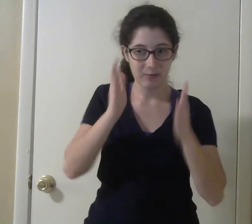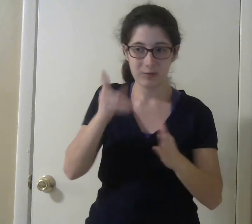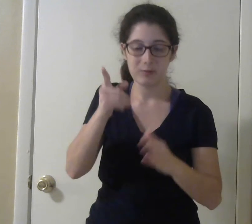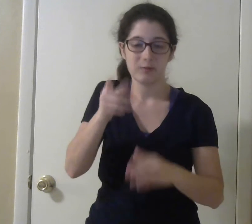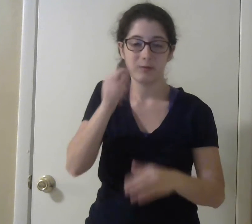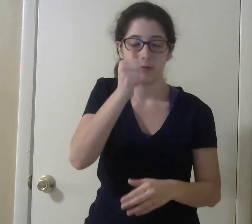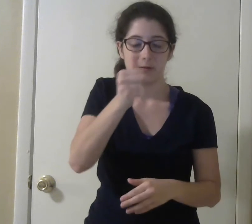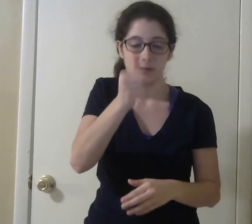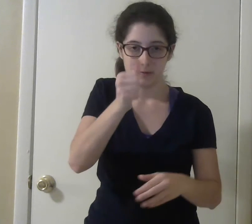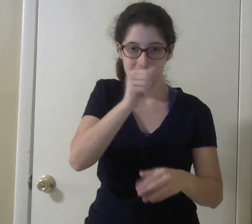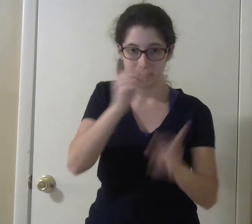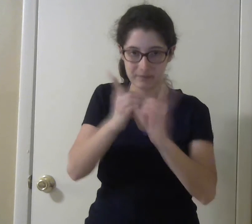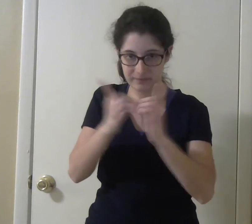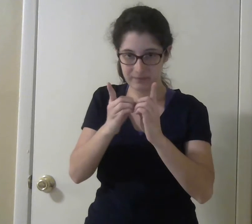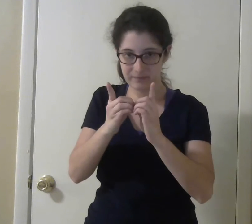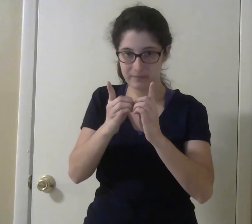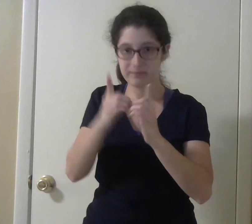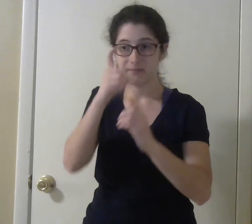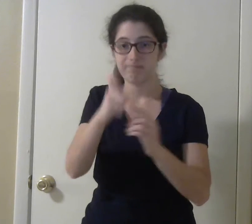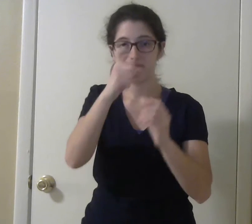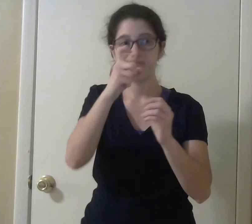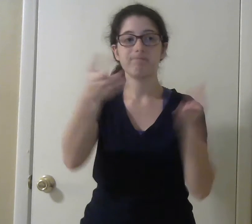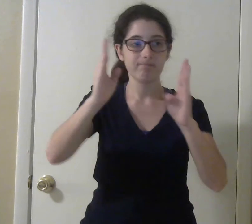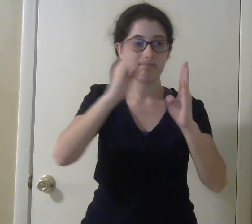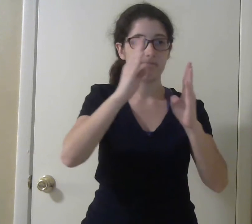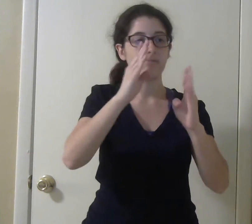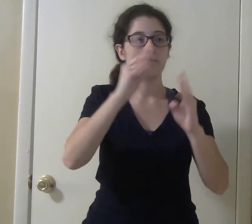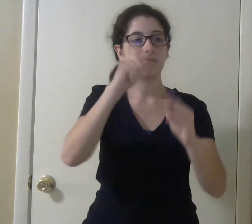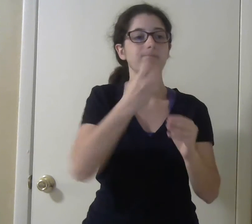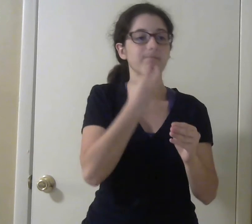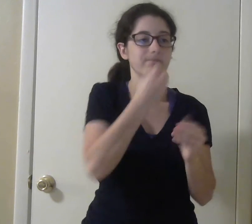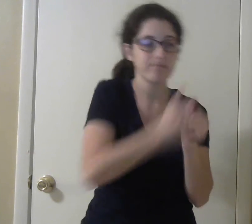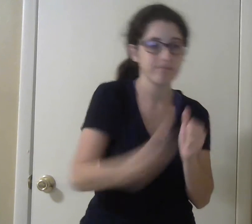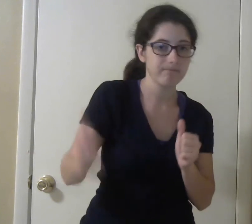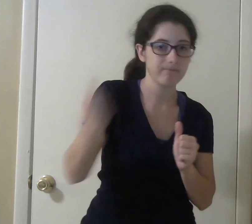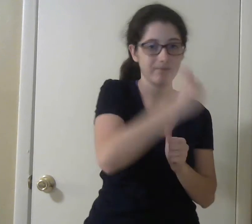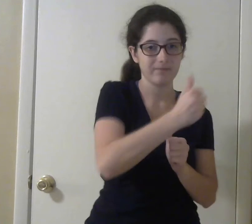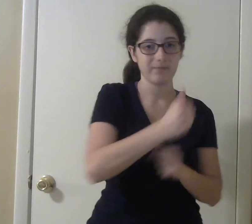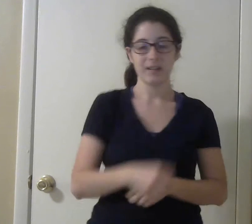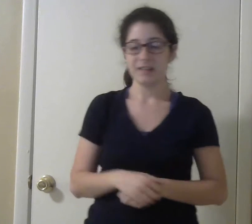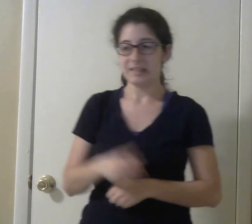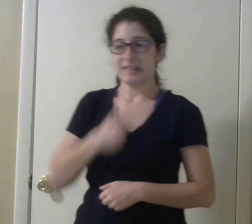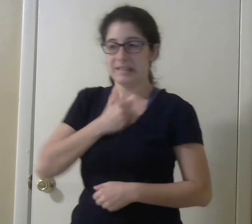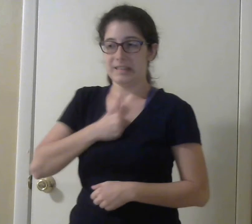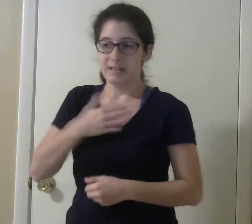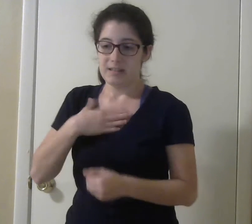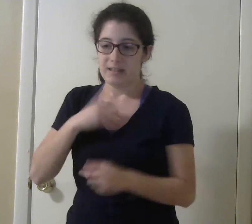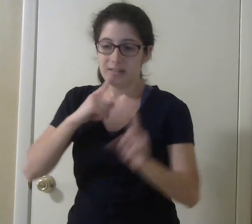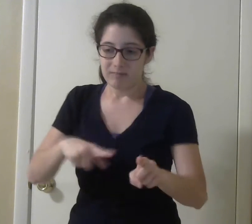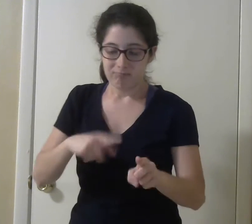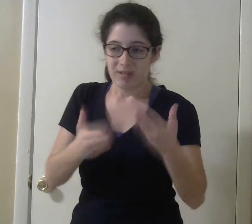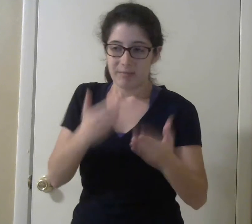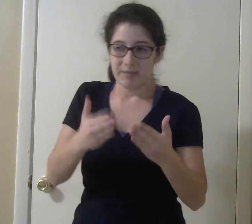So that's more probably than what he was asking, but here's what he really wants to know